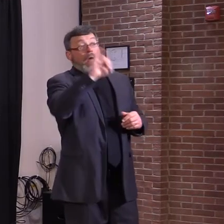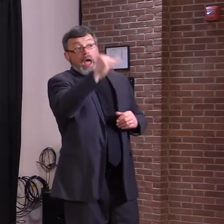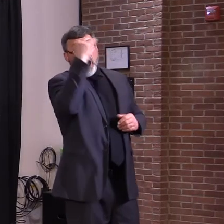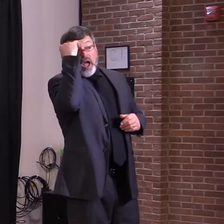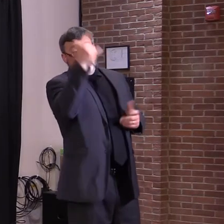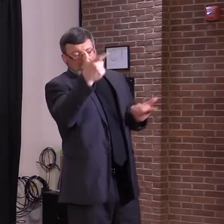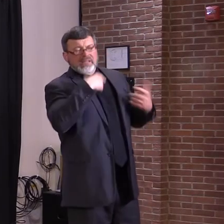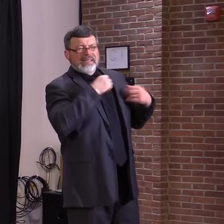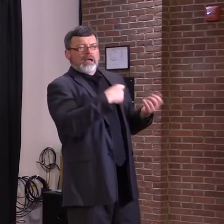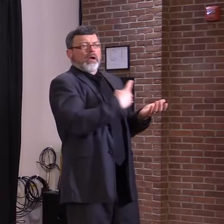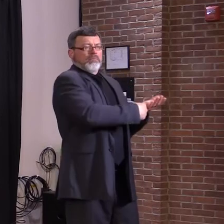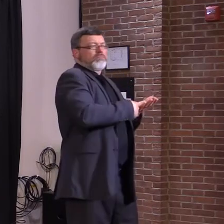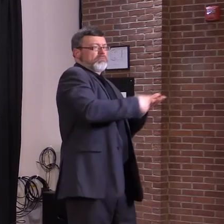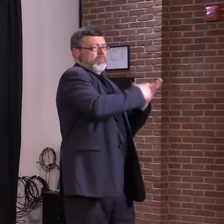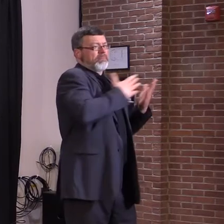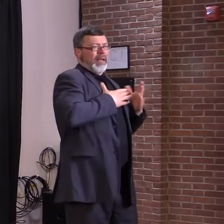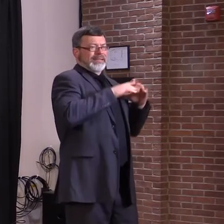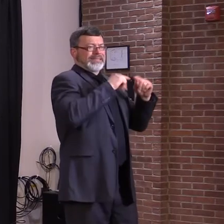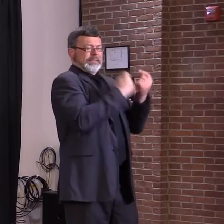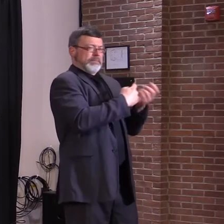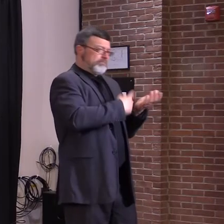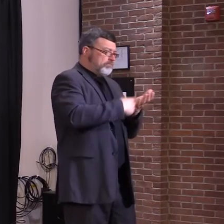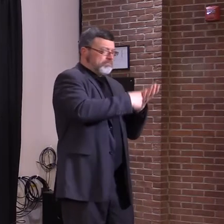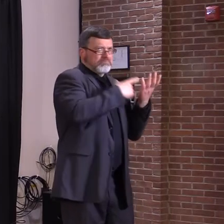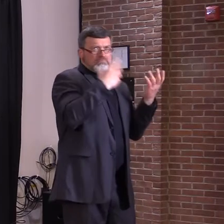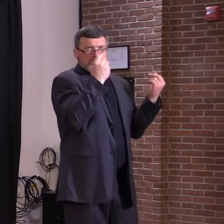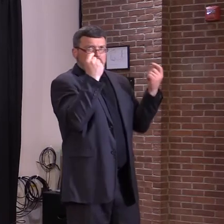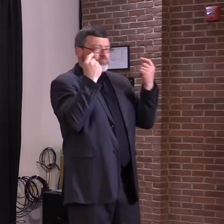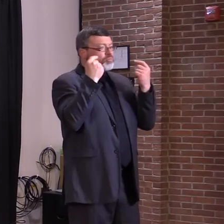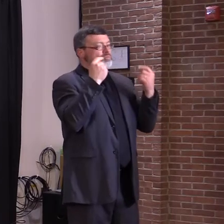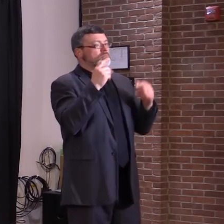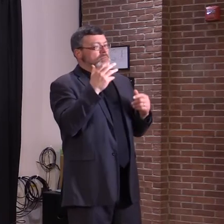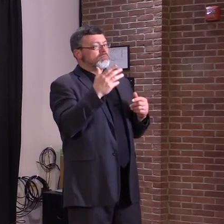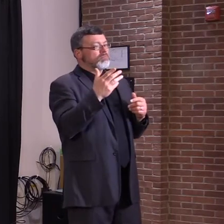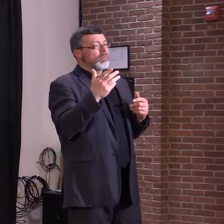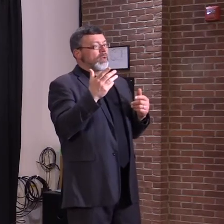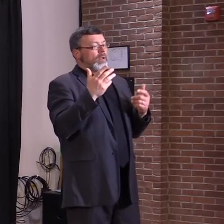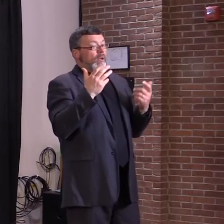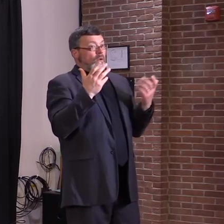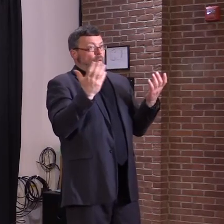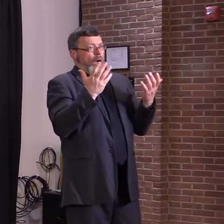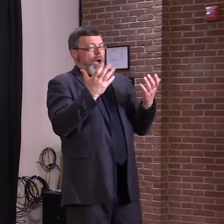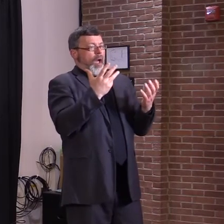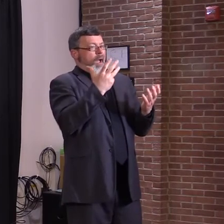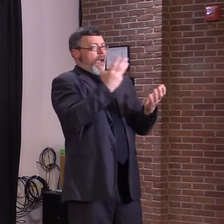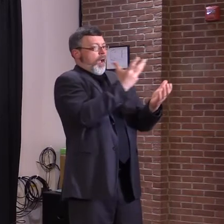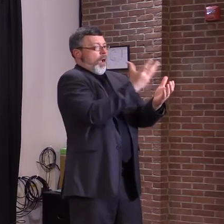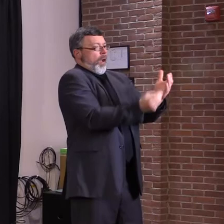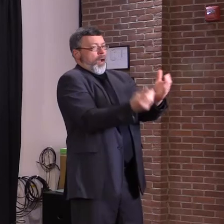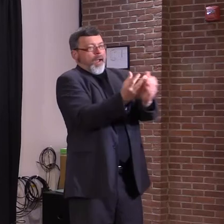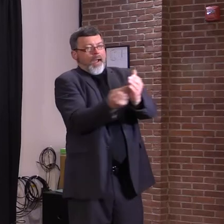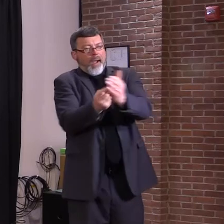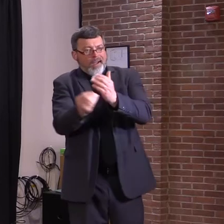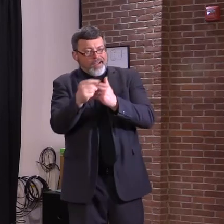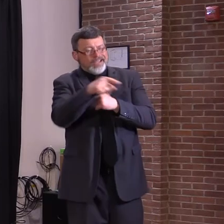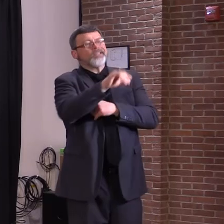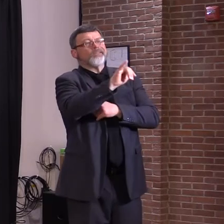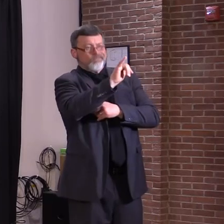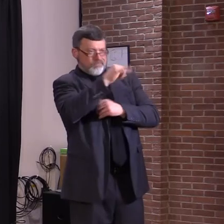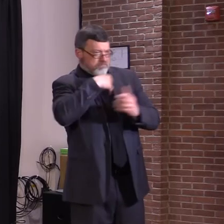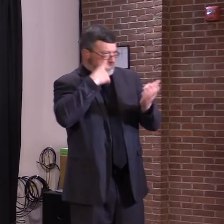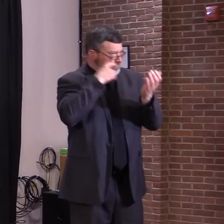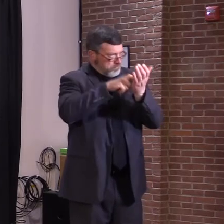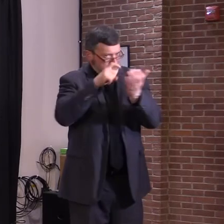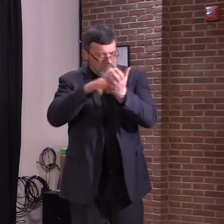of the state that you feel are missing options. So far, we've